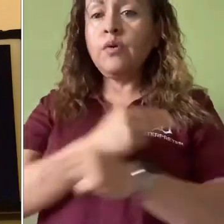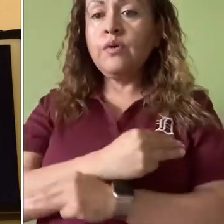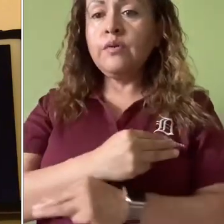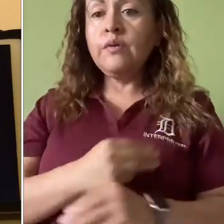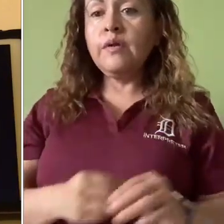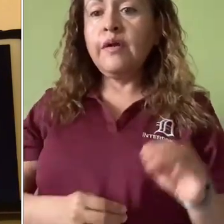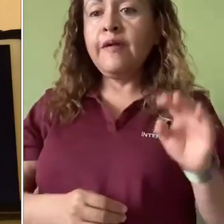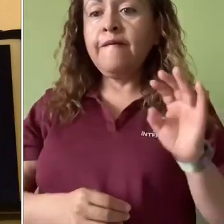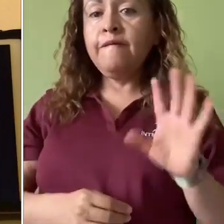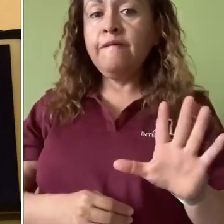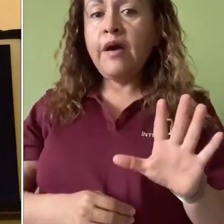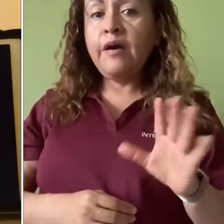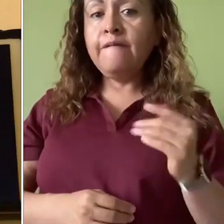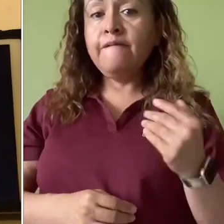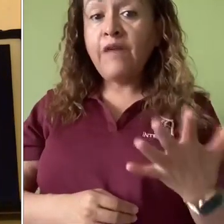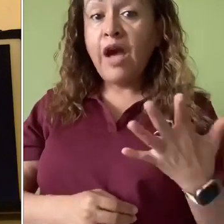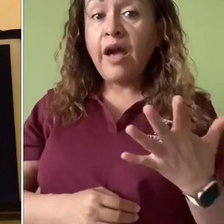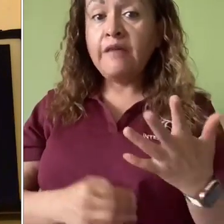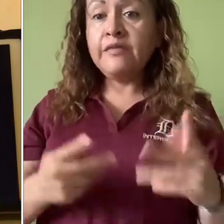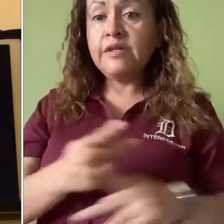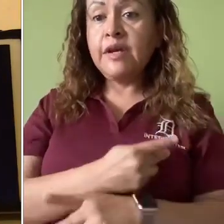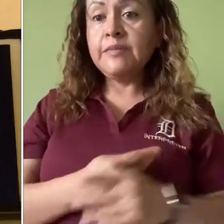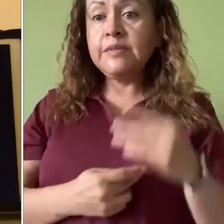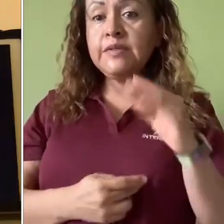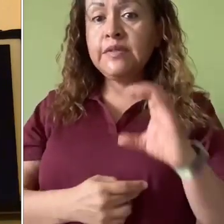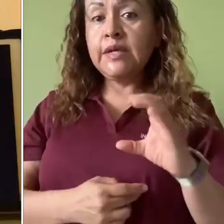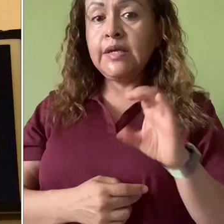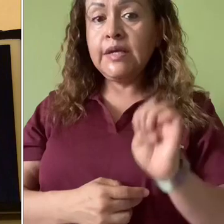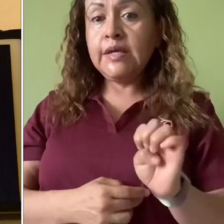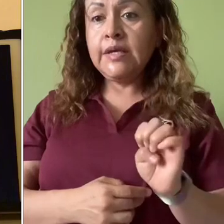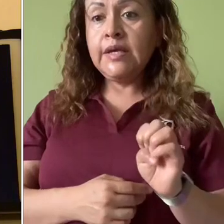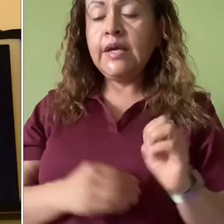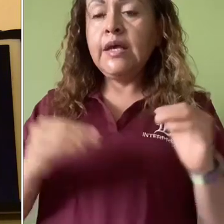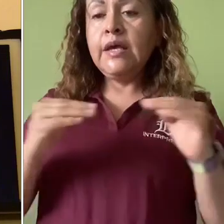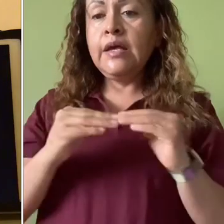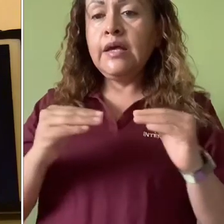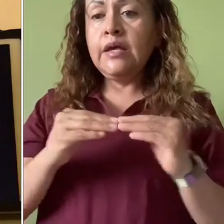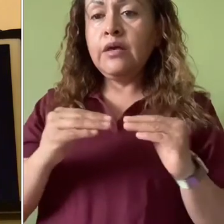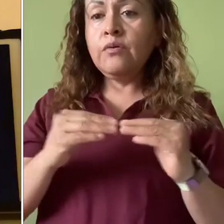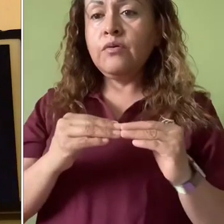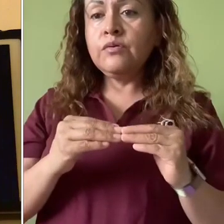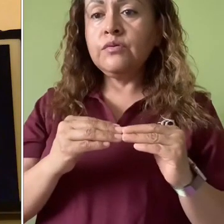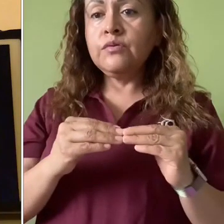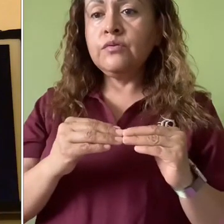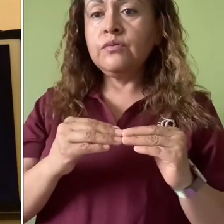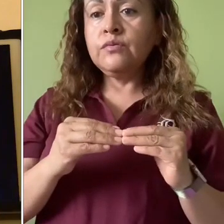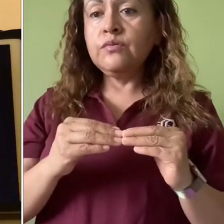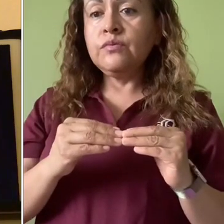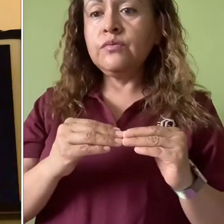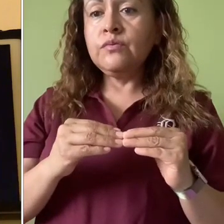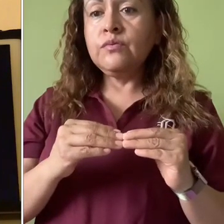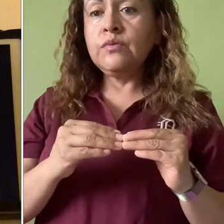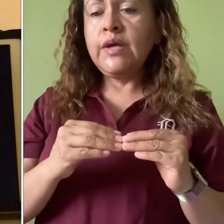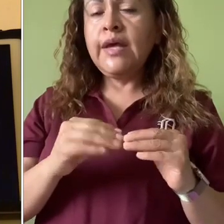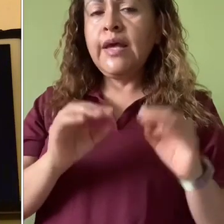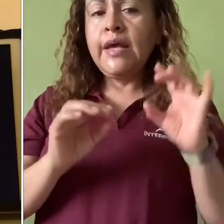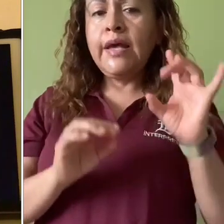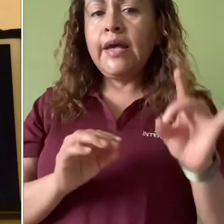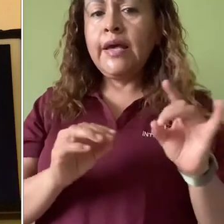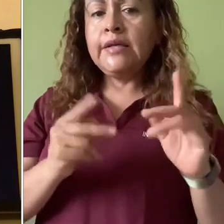multiply. We have 5CE, 5 times CE, is equal to 8